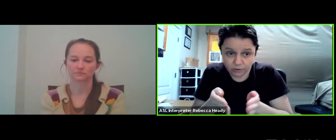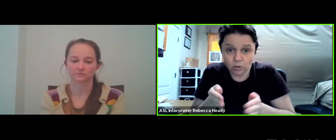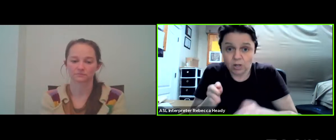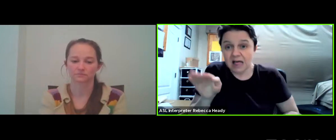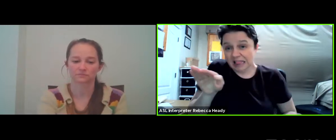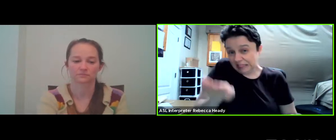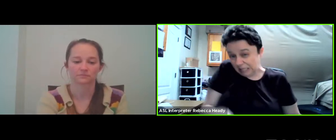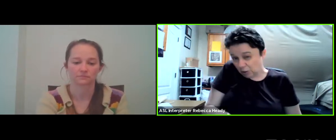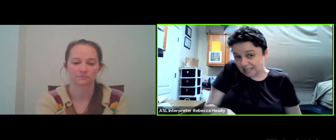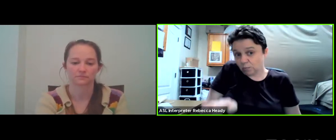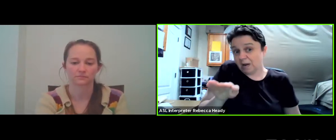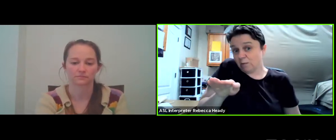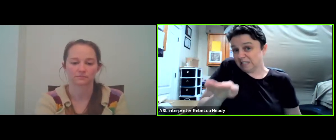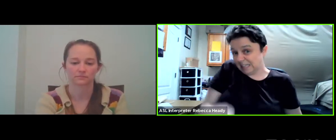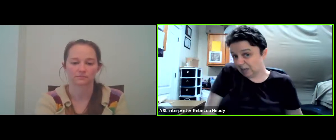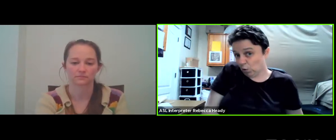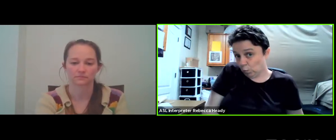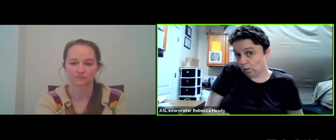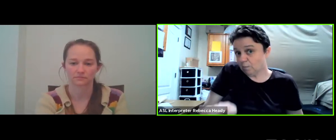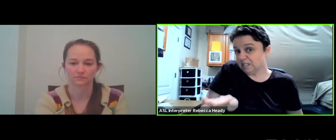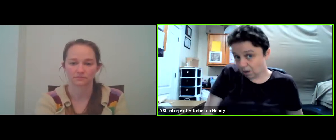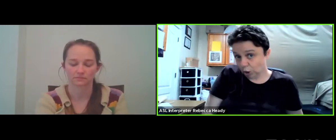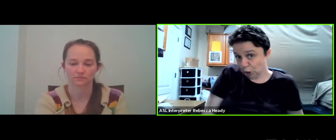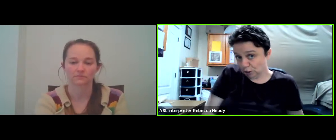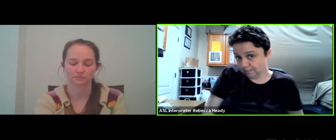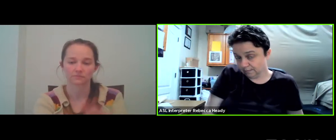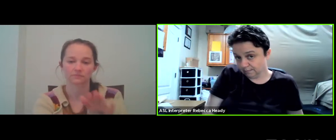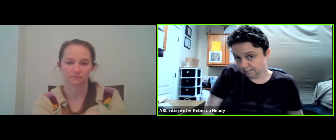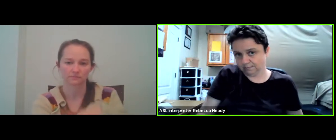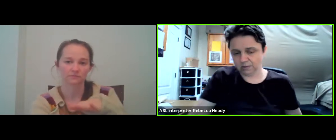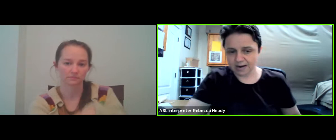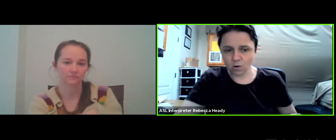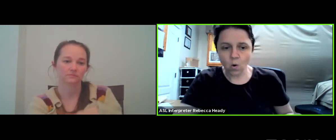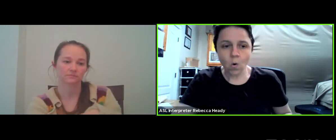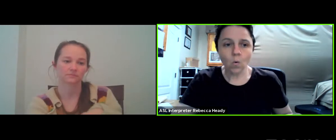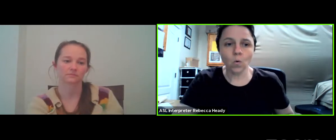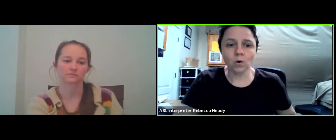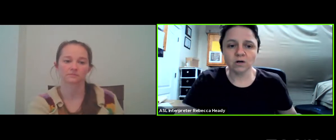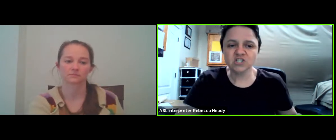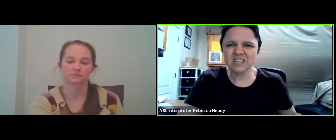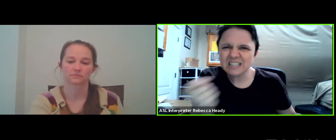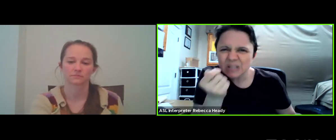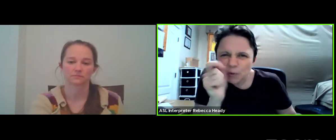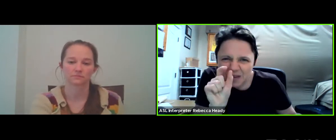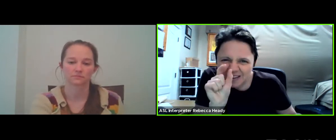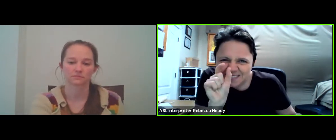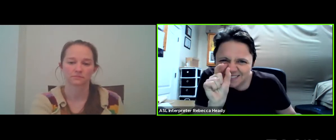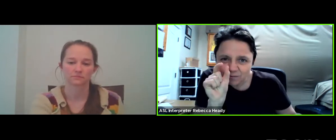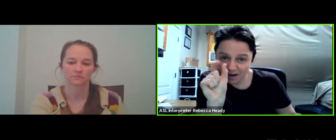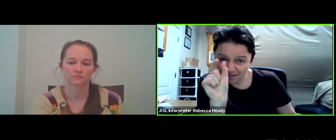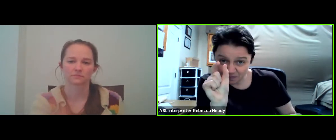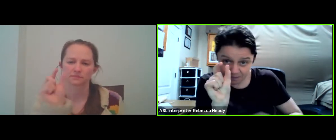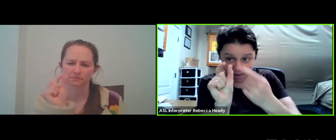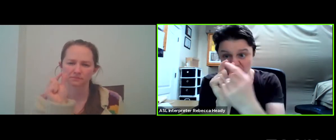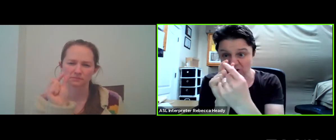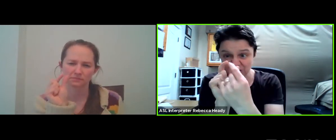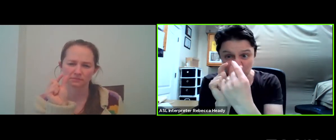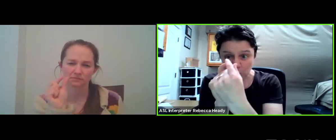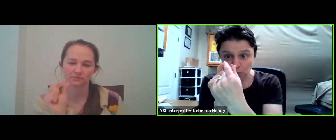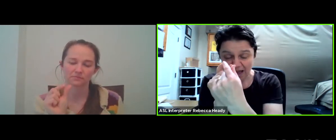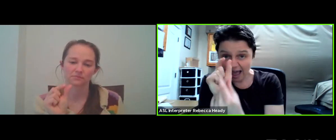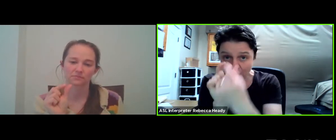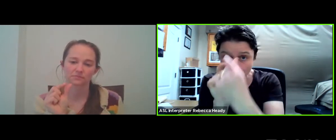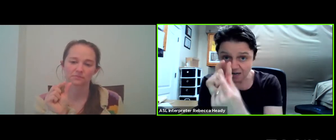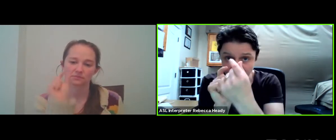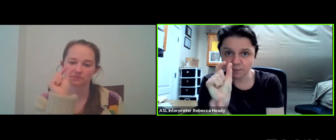this way is little. Little as in when I was little, when I was younger, right? Or just a little bit, right? Maybe you're going